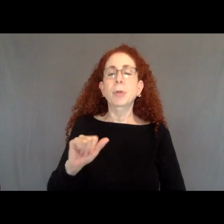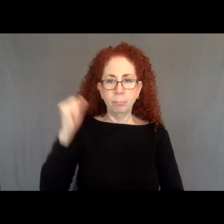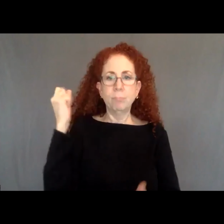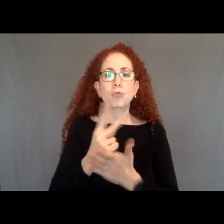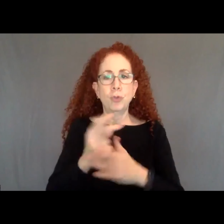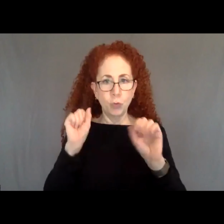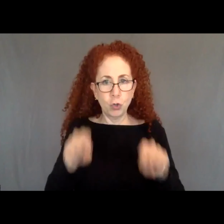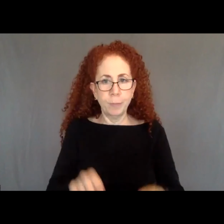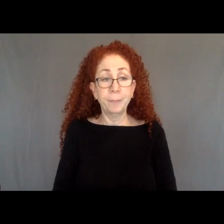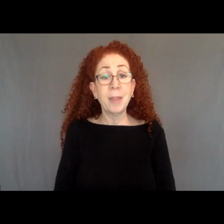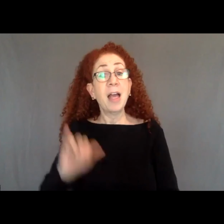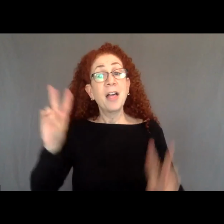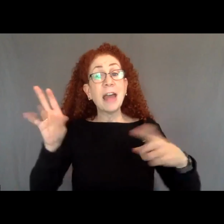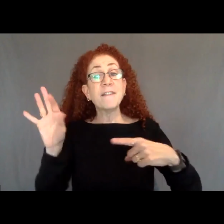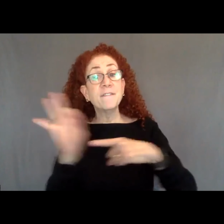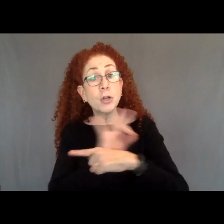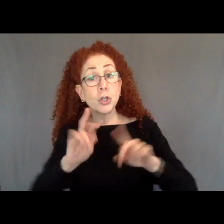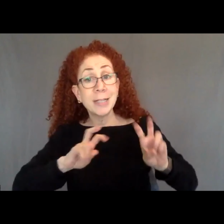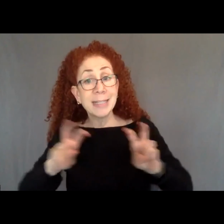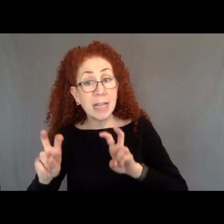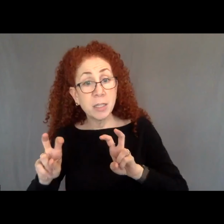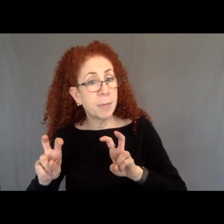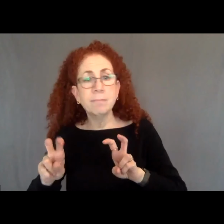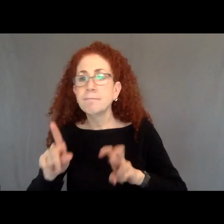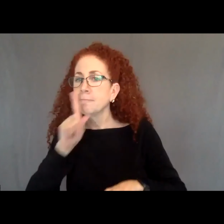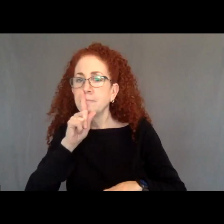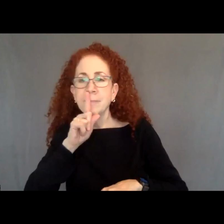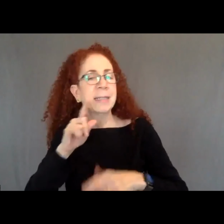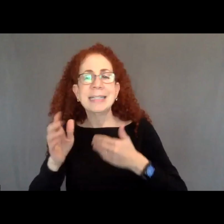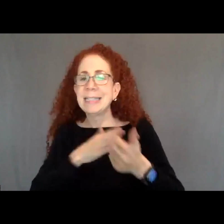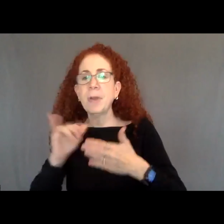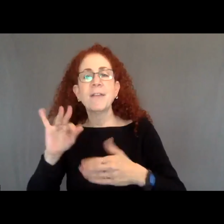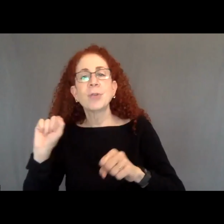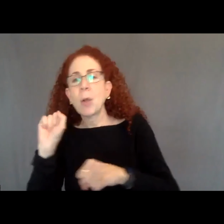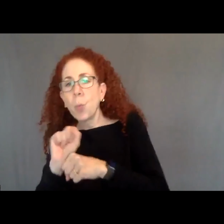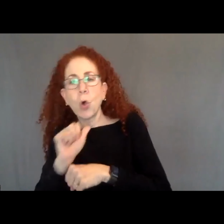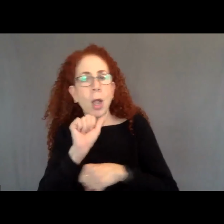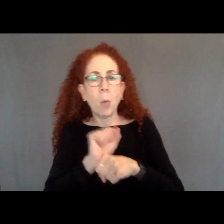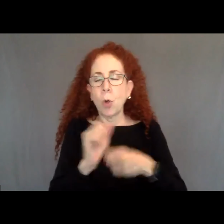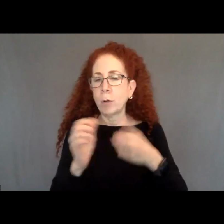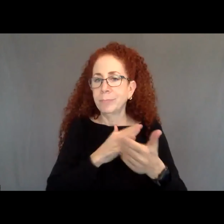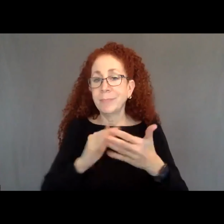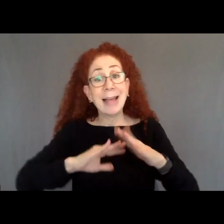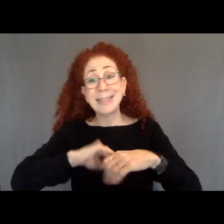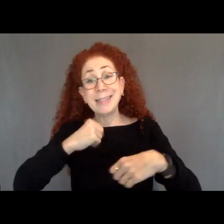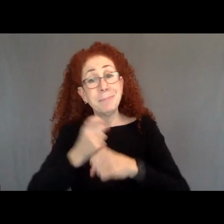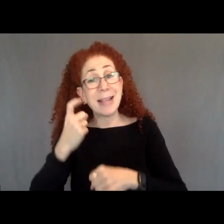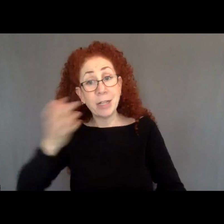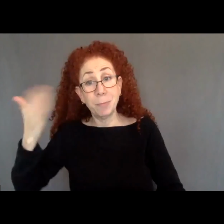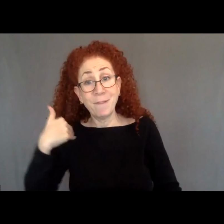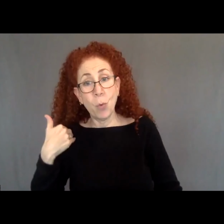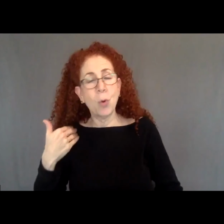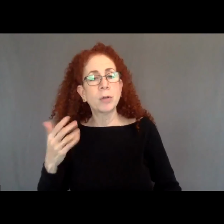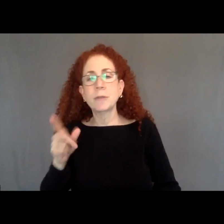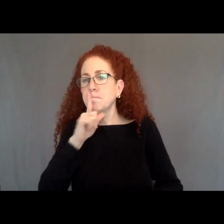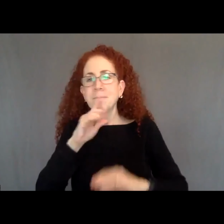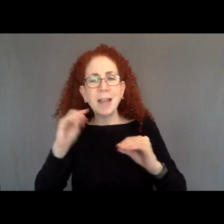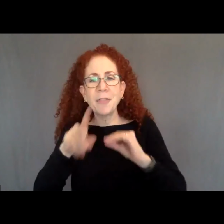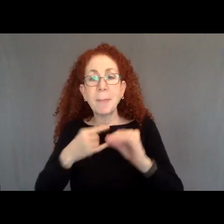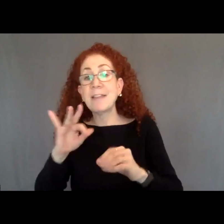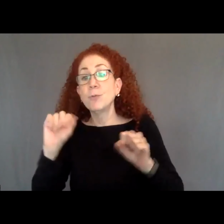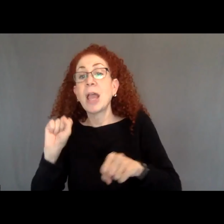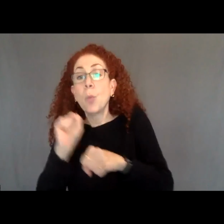this functional assessment was not grounded in ability to work, right? Because again, that wouldn't make sense. It's not grounded in the ability to do work-like